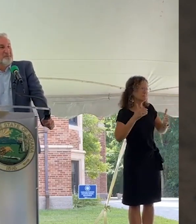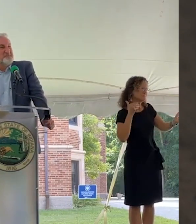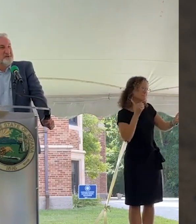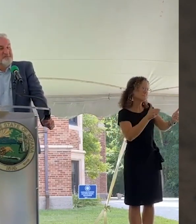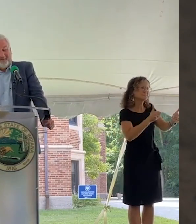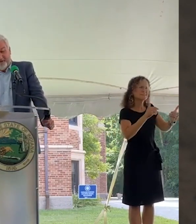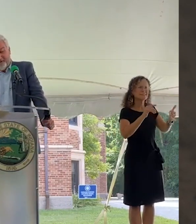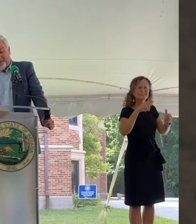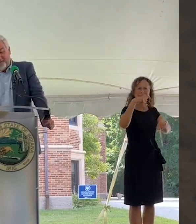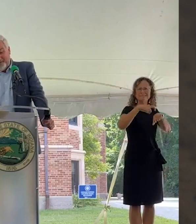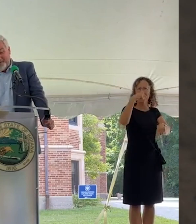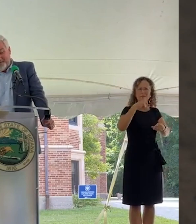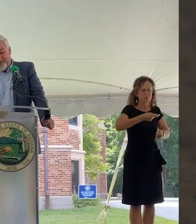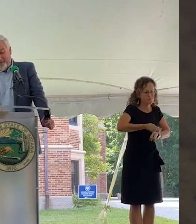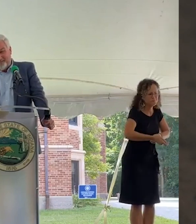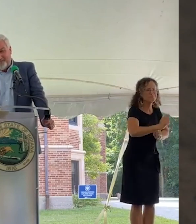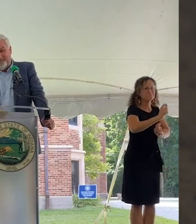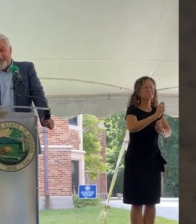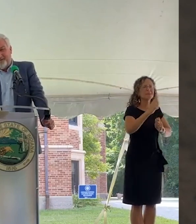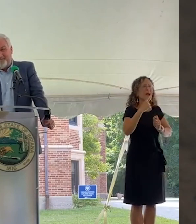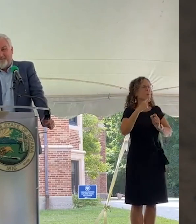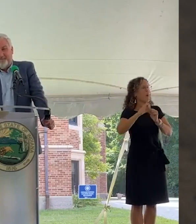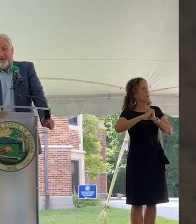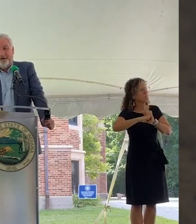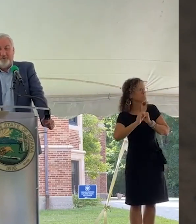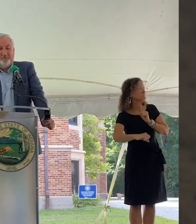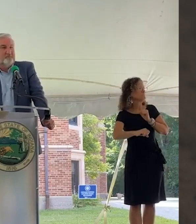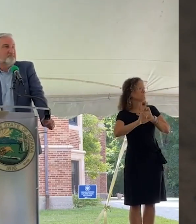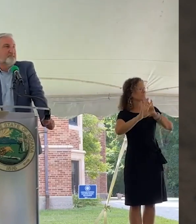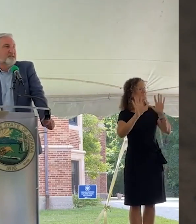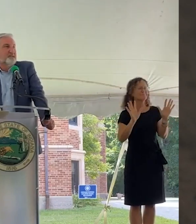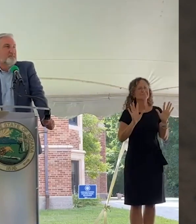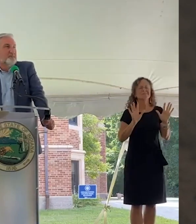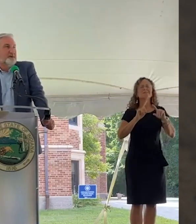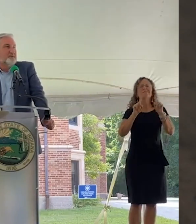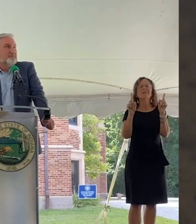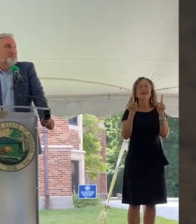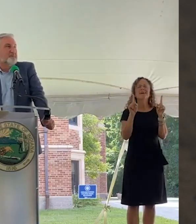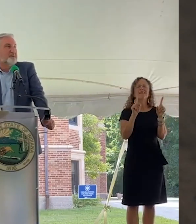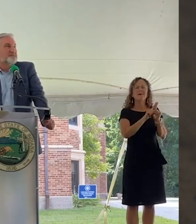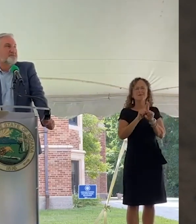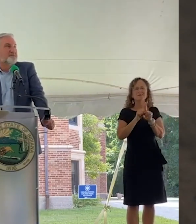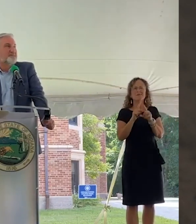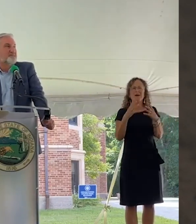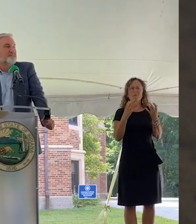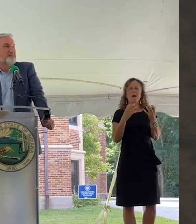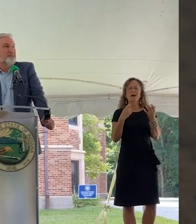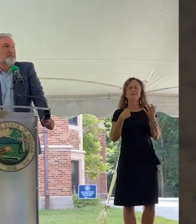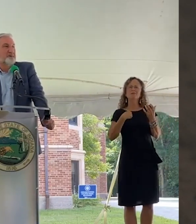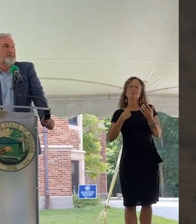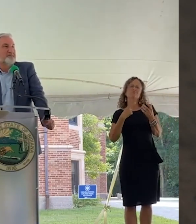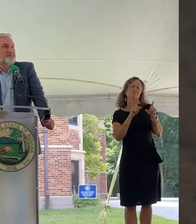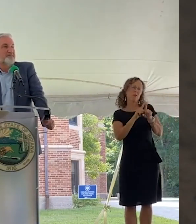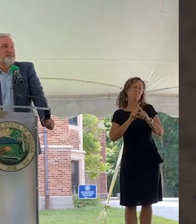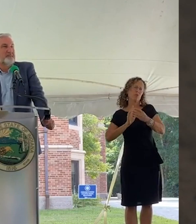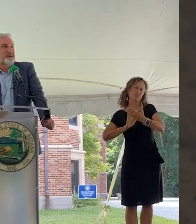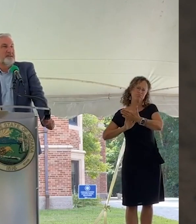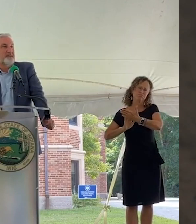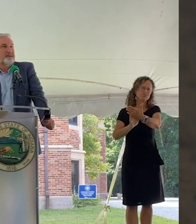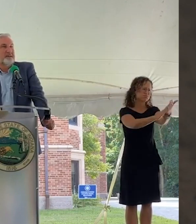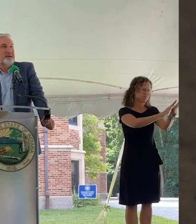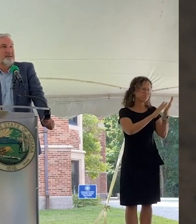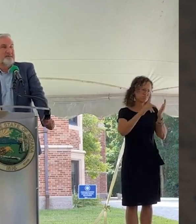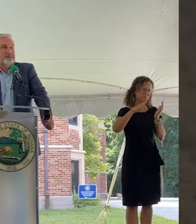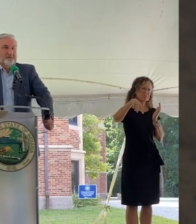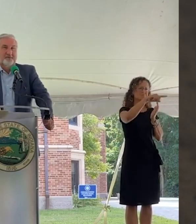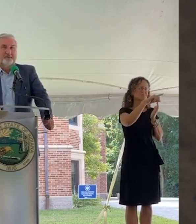won't hold this up for very long. But I did want to also pile on my praise to everyone that